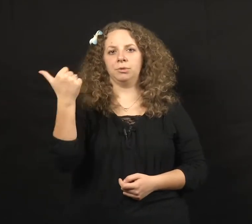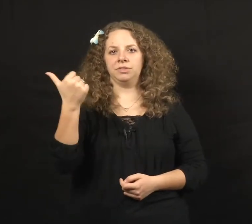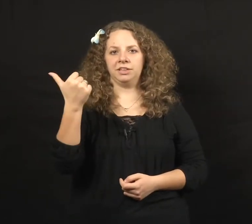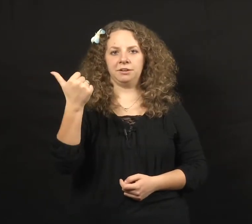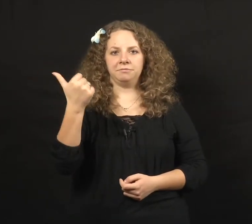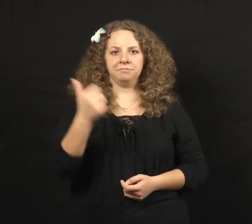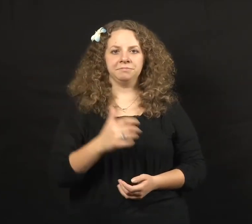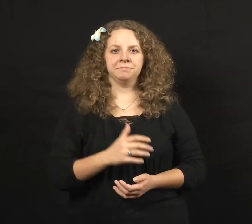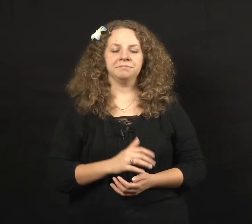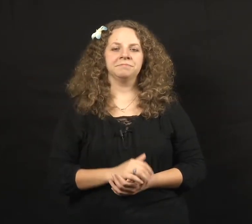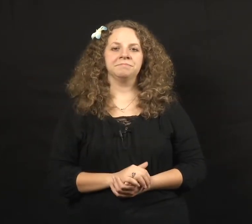one thing out.